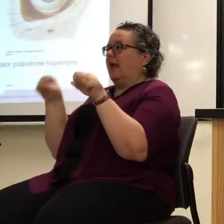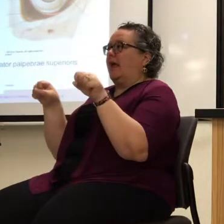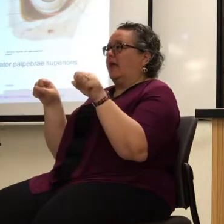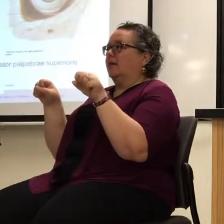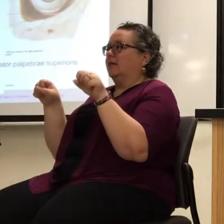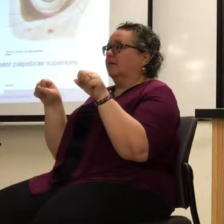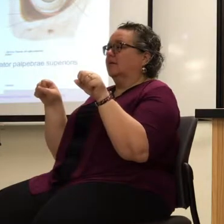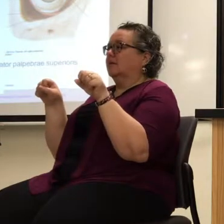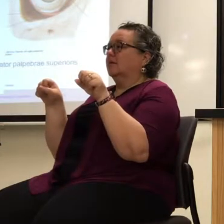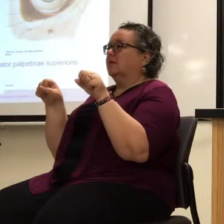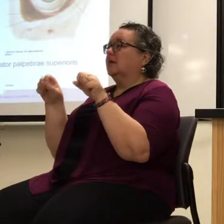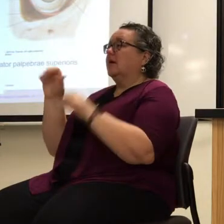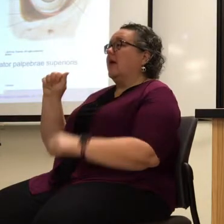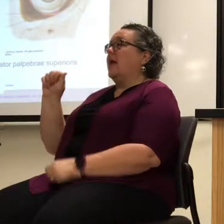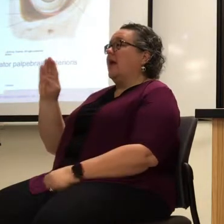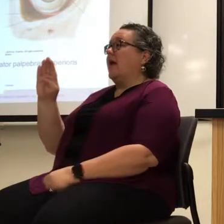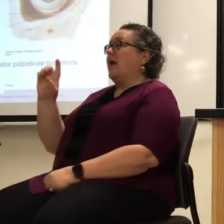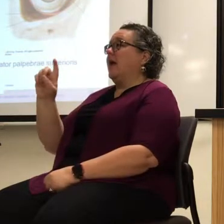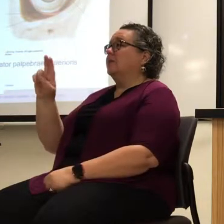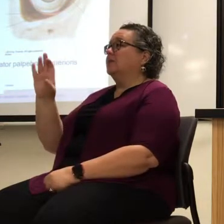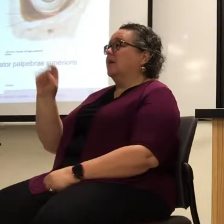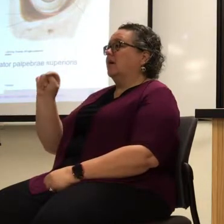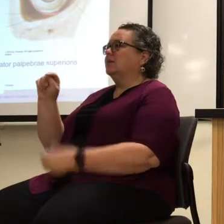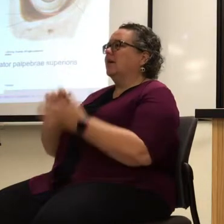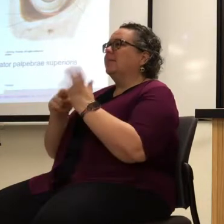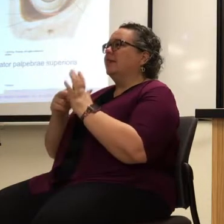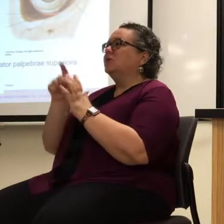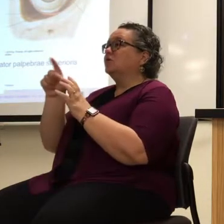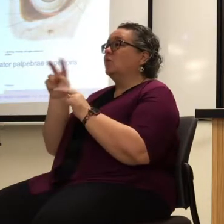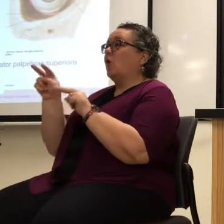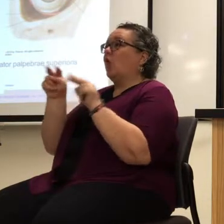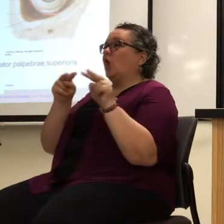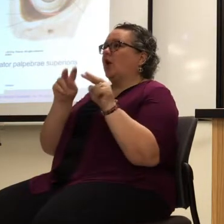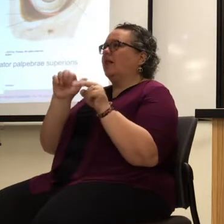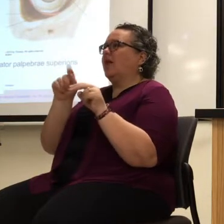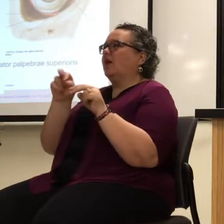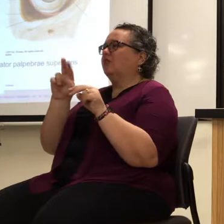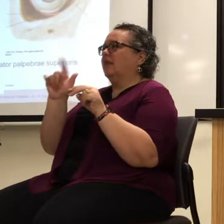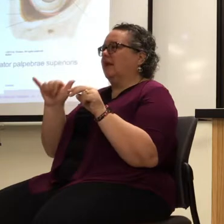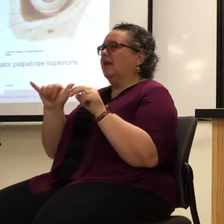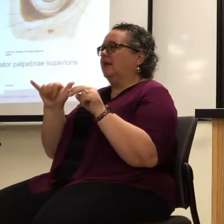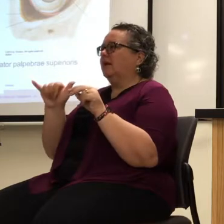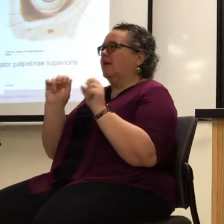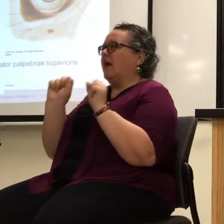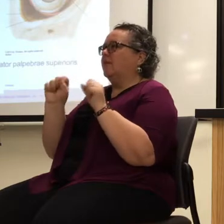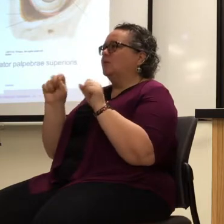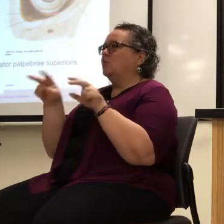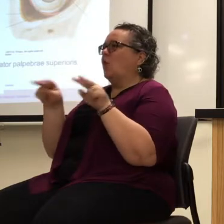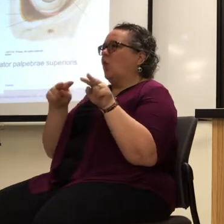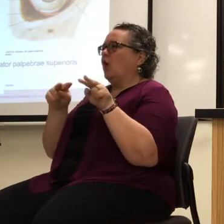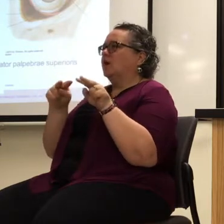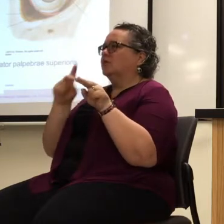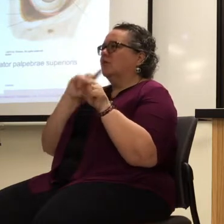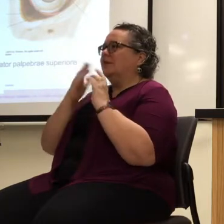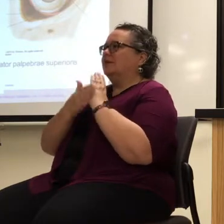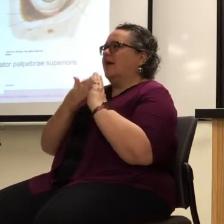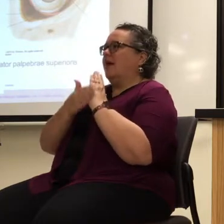Abducts eye. Another way to say it, you just look to the side, look laterally. Okay.